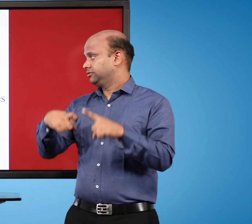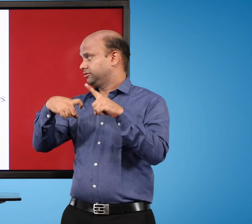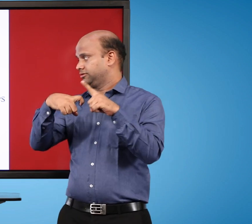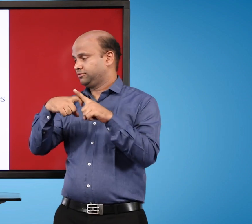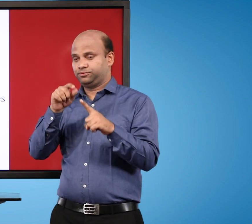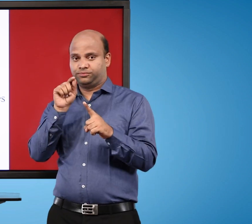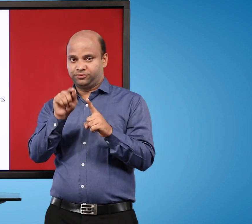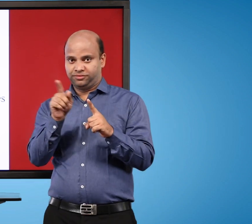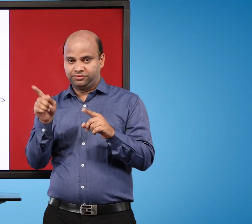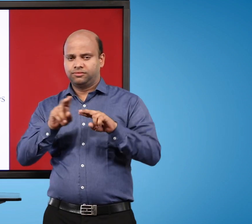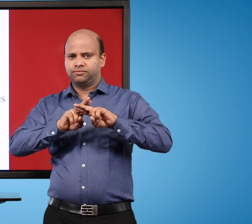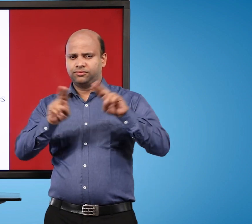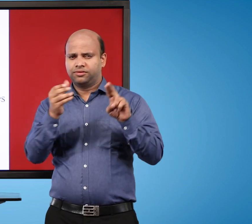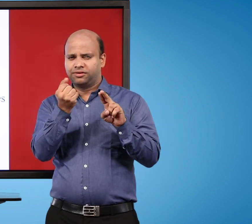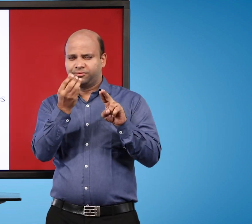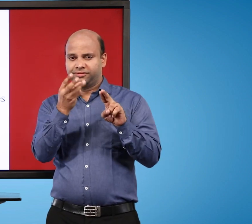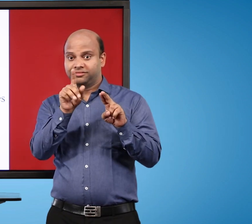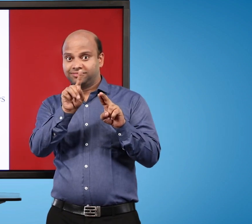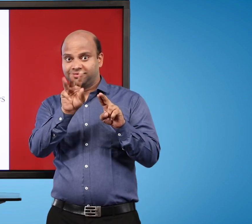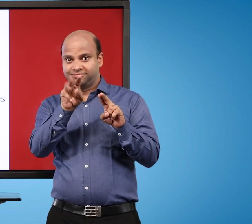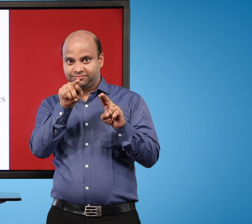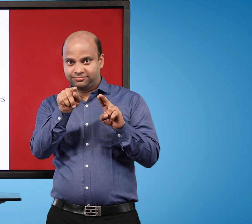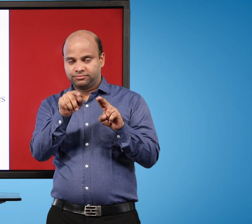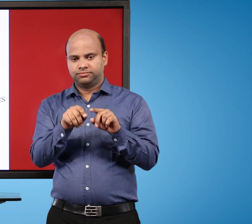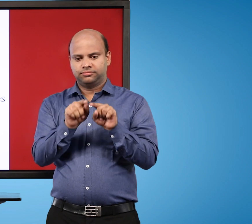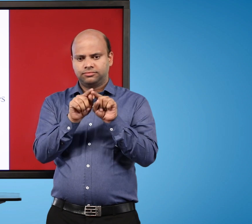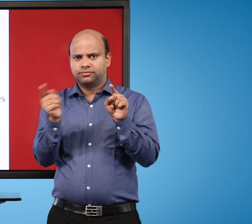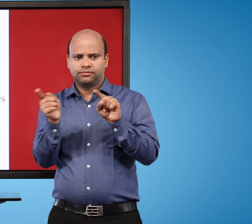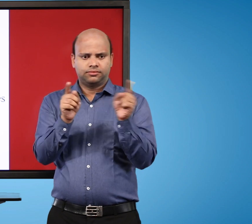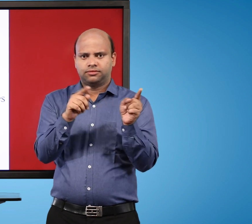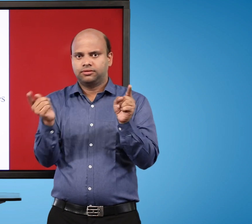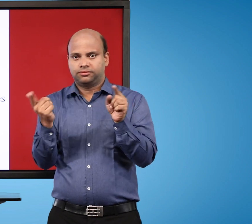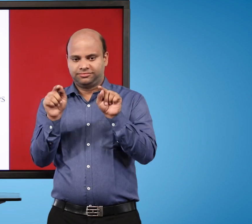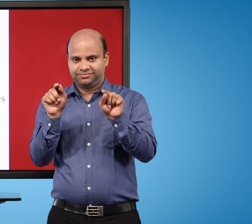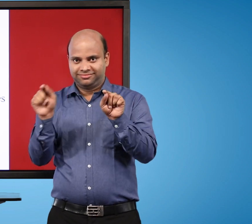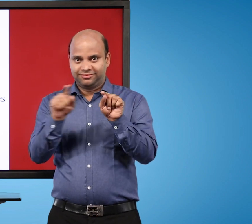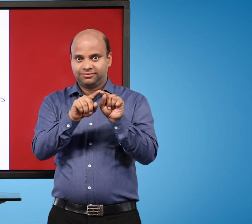K. The whole number 13 lies between 11 and 12.